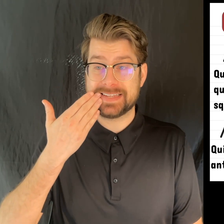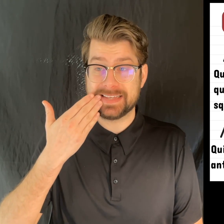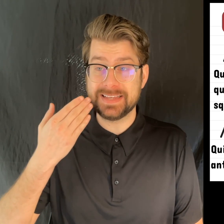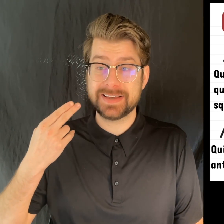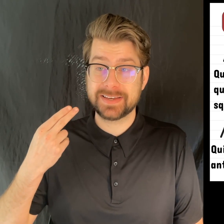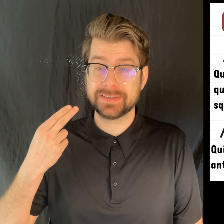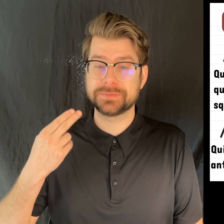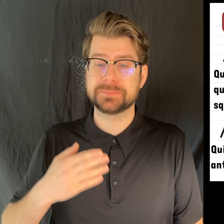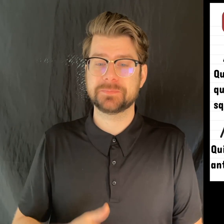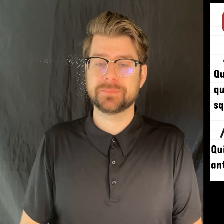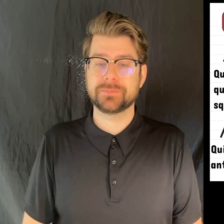antique,